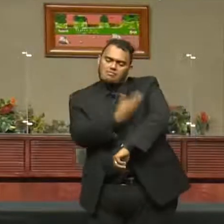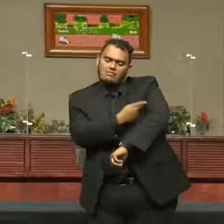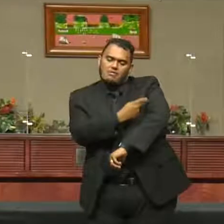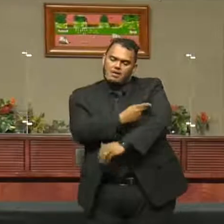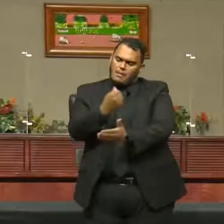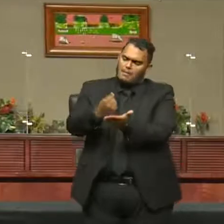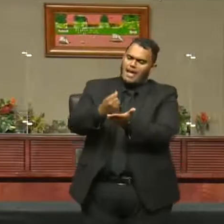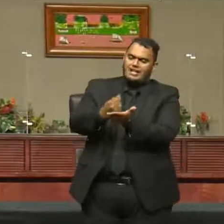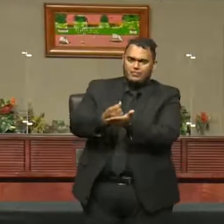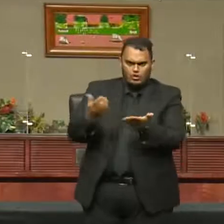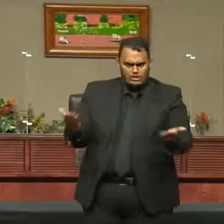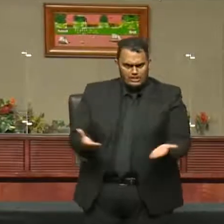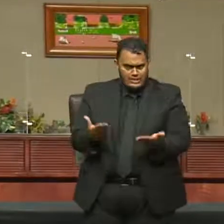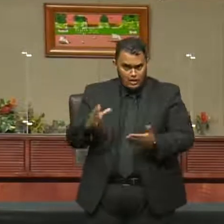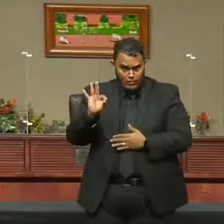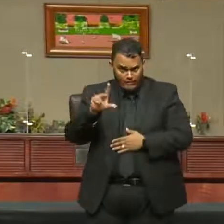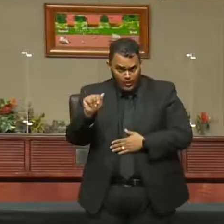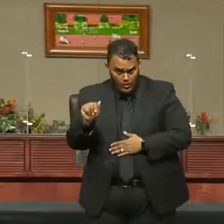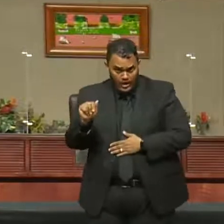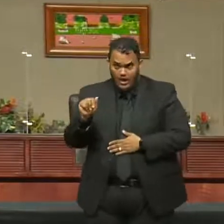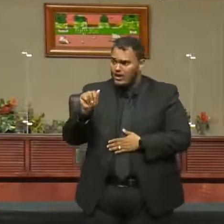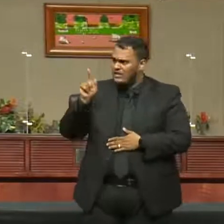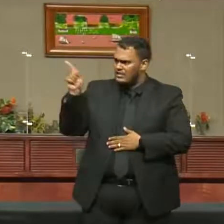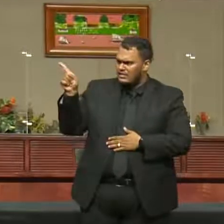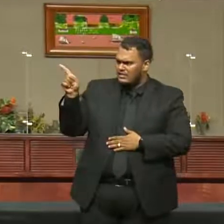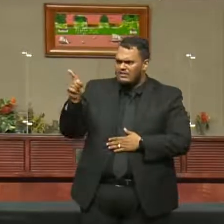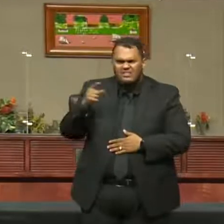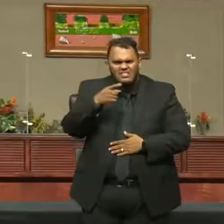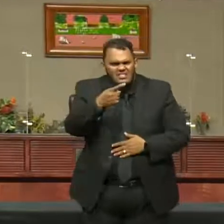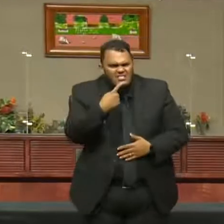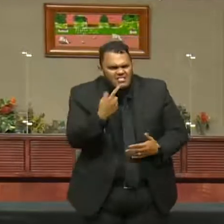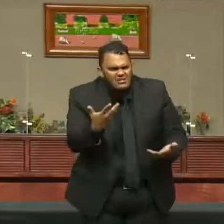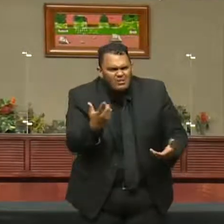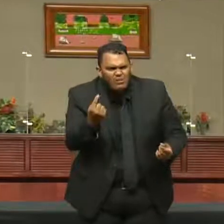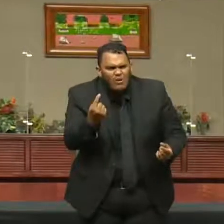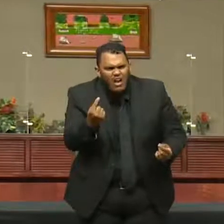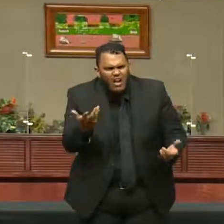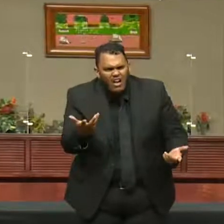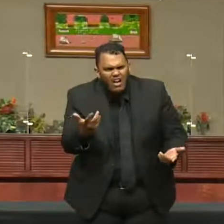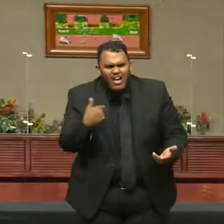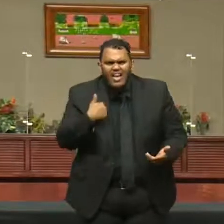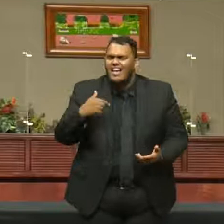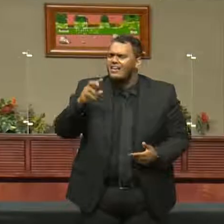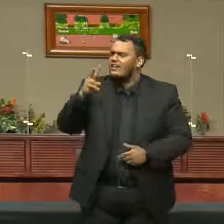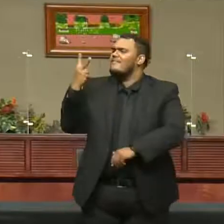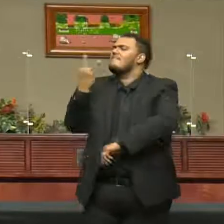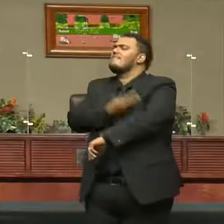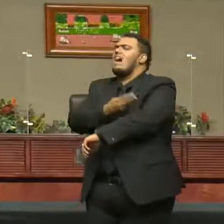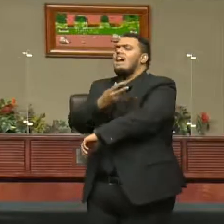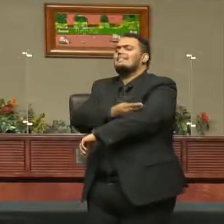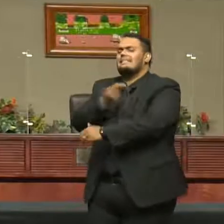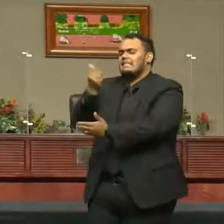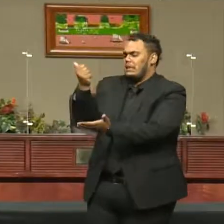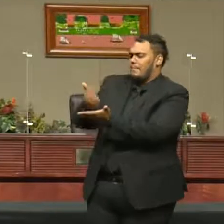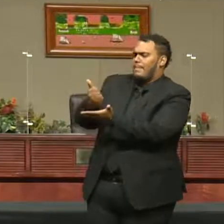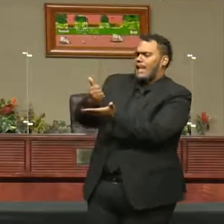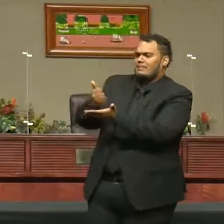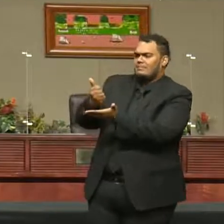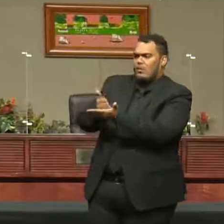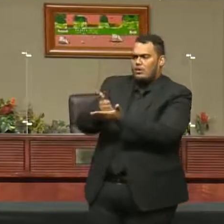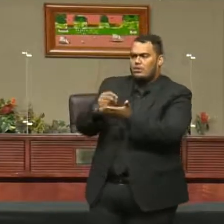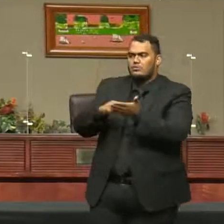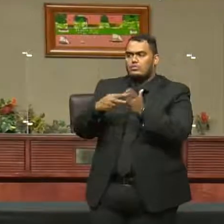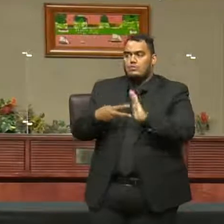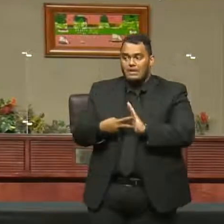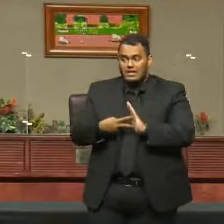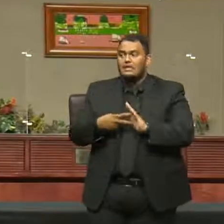What was the governor will ban what in Florida? Vaccine passports. Vaccine passports. I would assume to come into our state